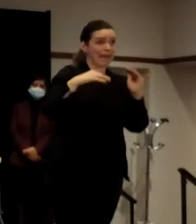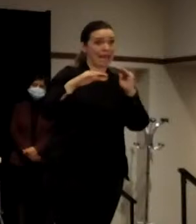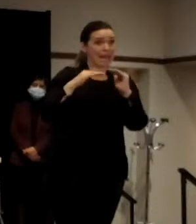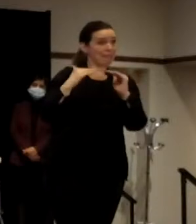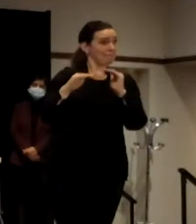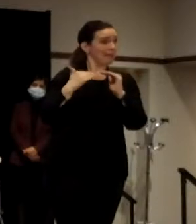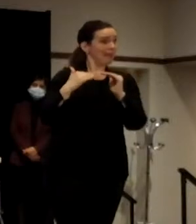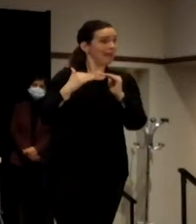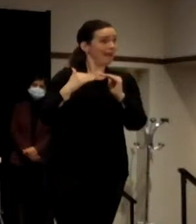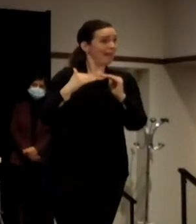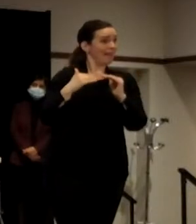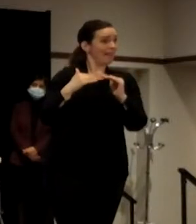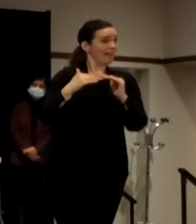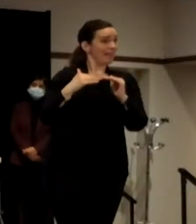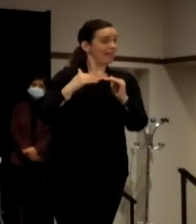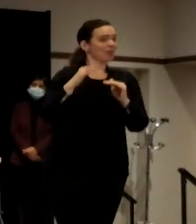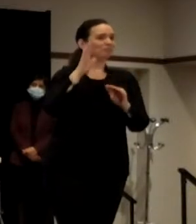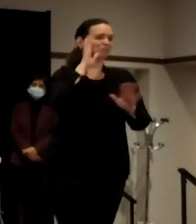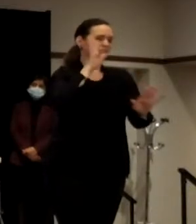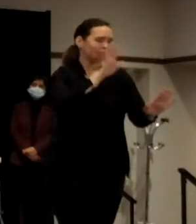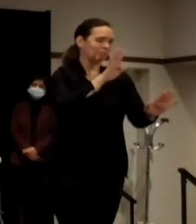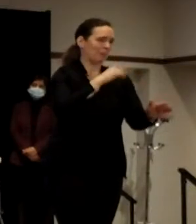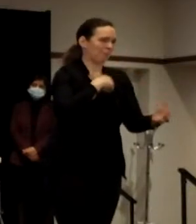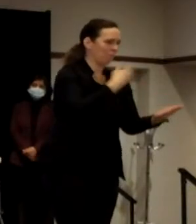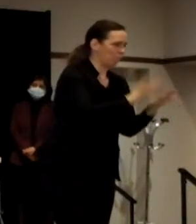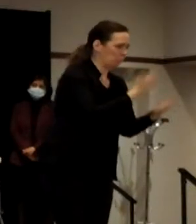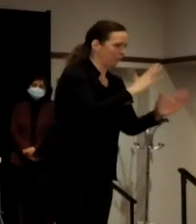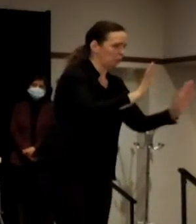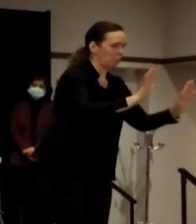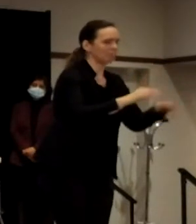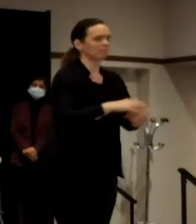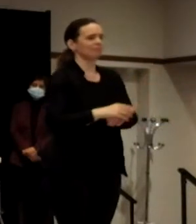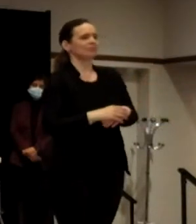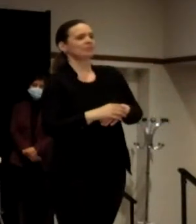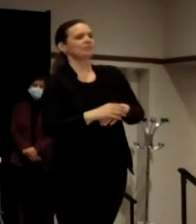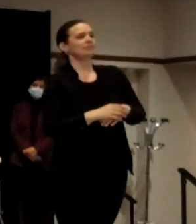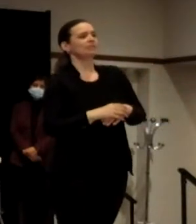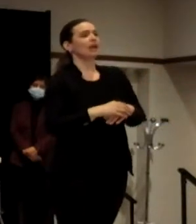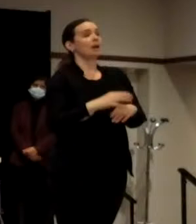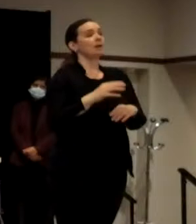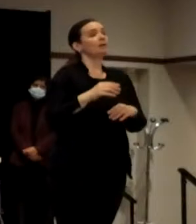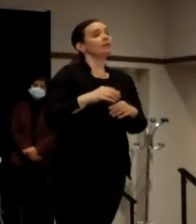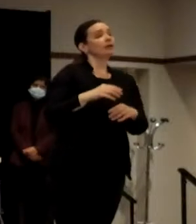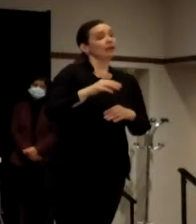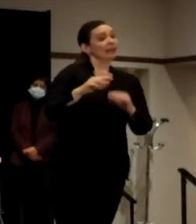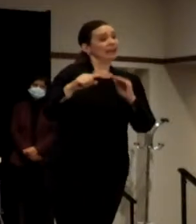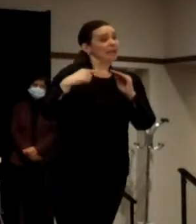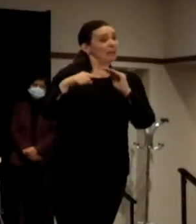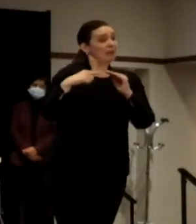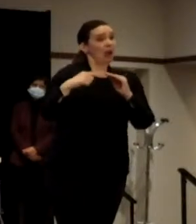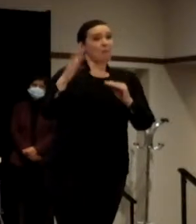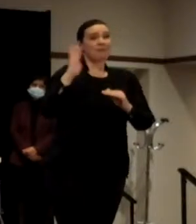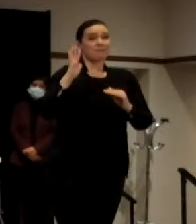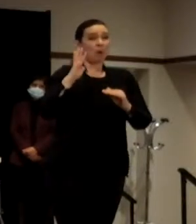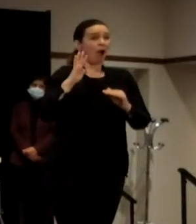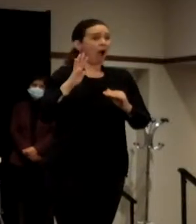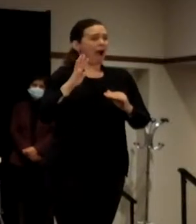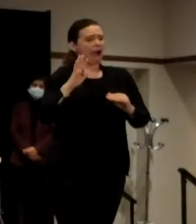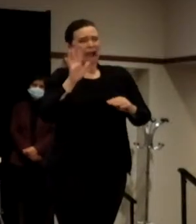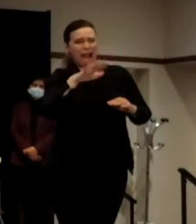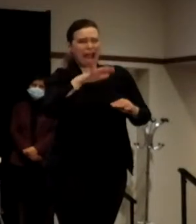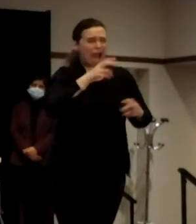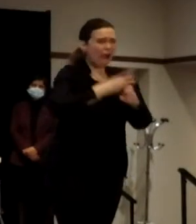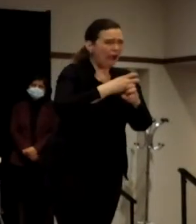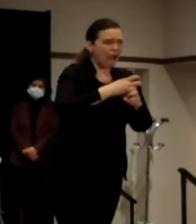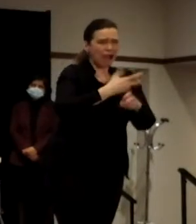as many emails from seniors saying I tried to get this or that. We're scrubbing through our on list right now, and so many people have gotten the